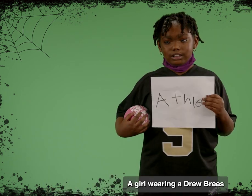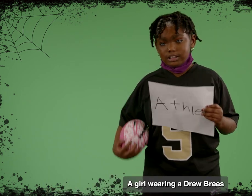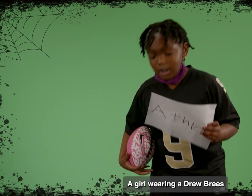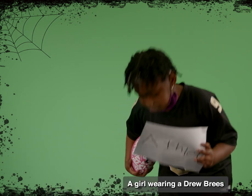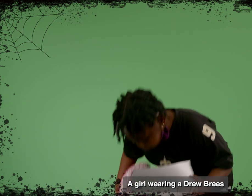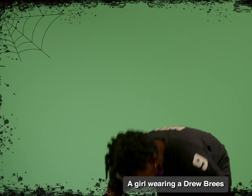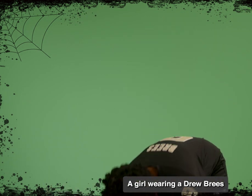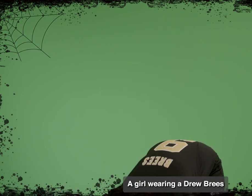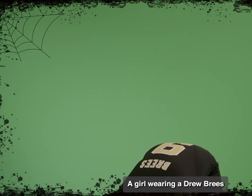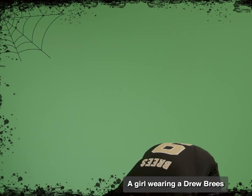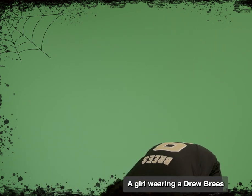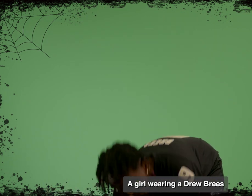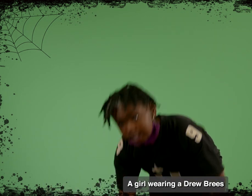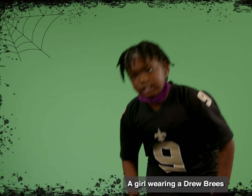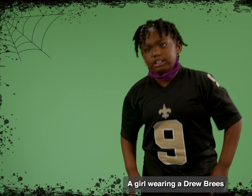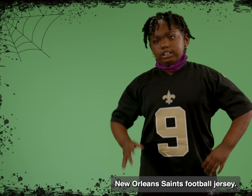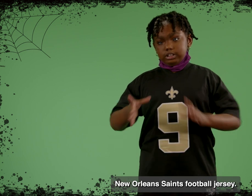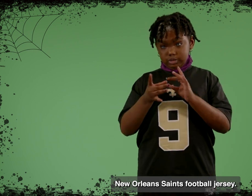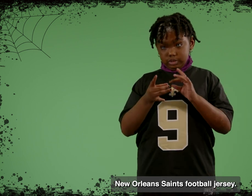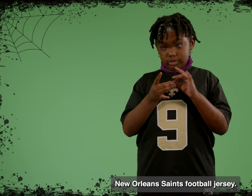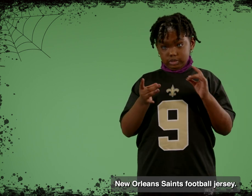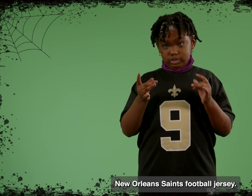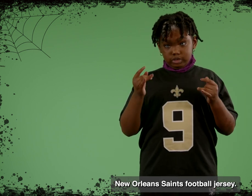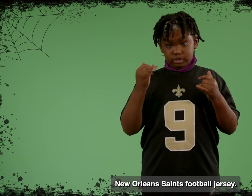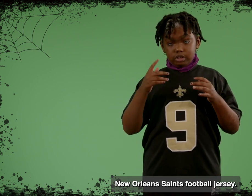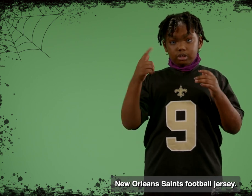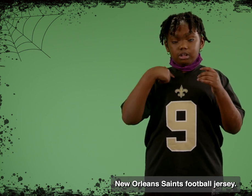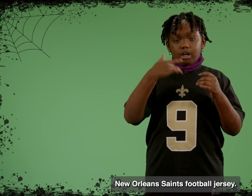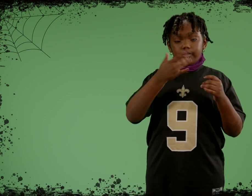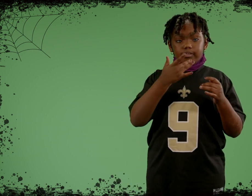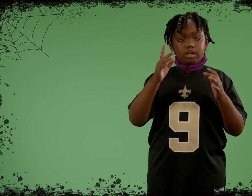A girl wearing a Drew Brees New Orleans Saints football jersey.